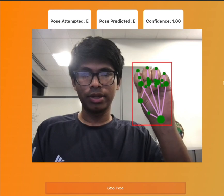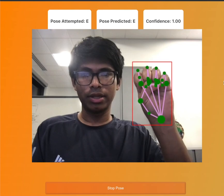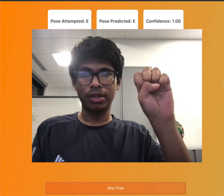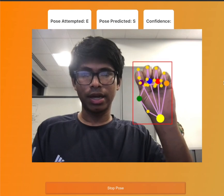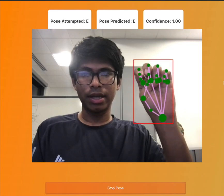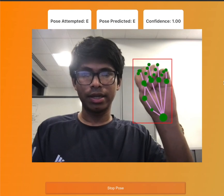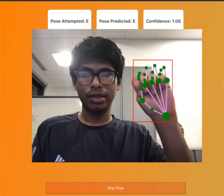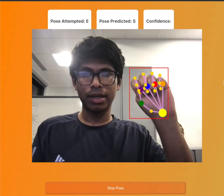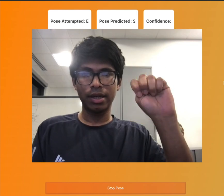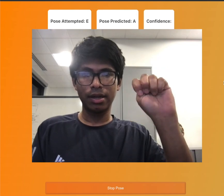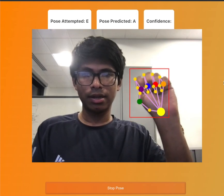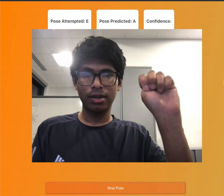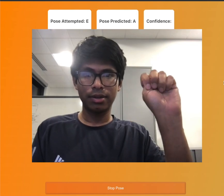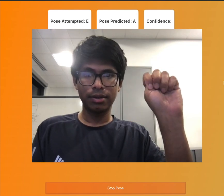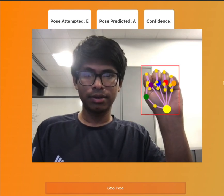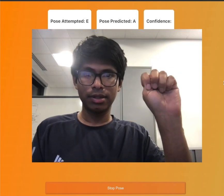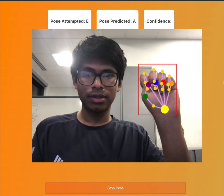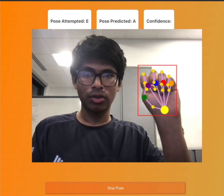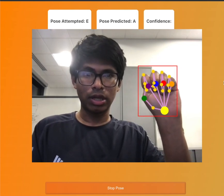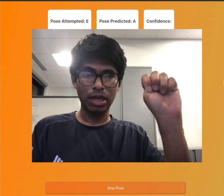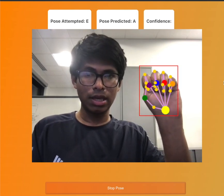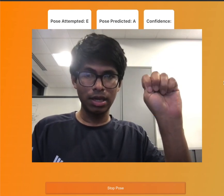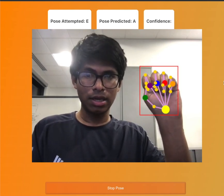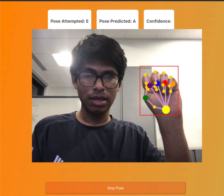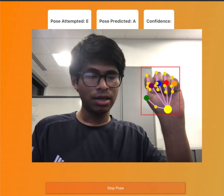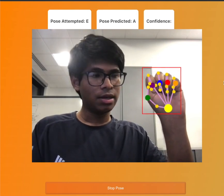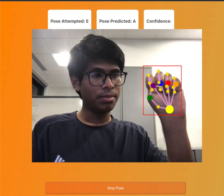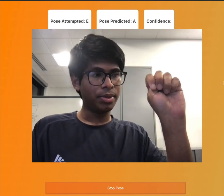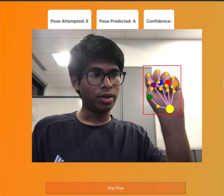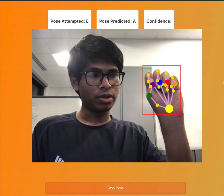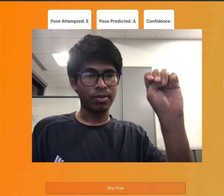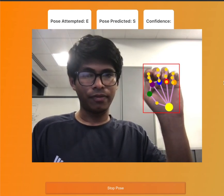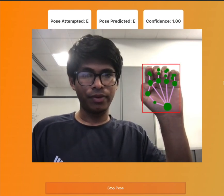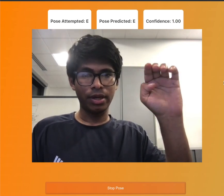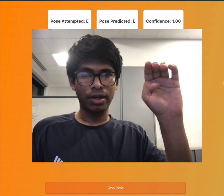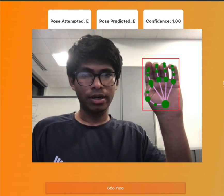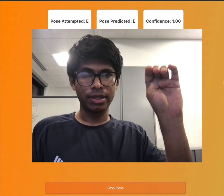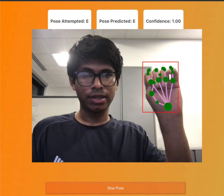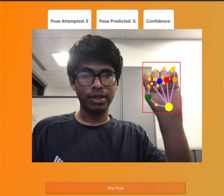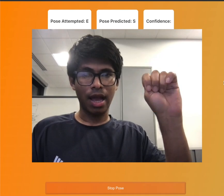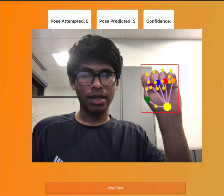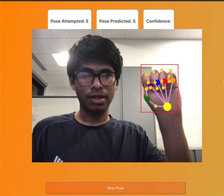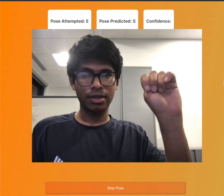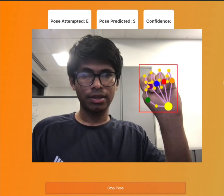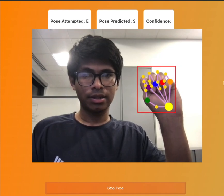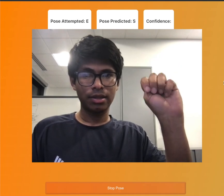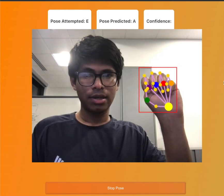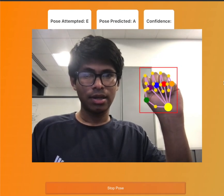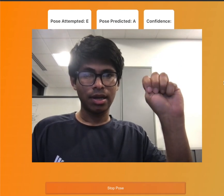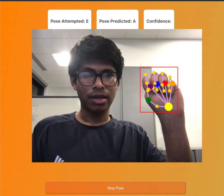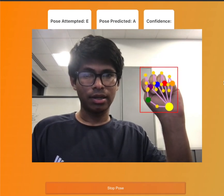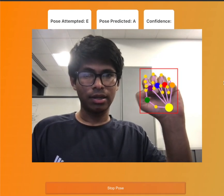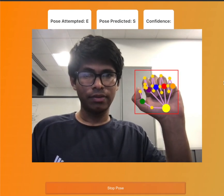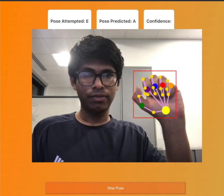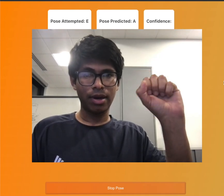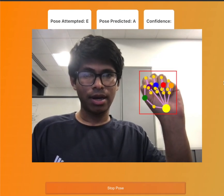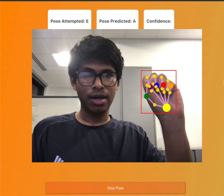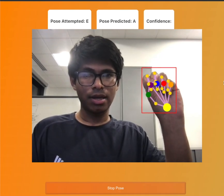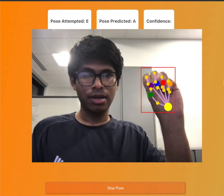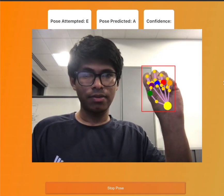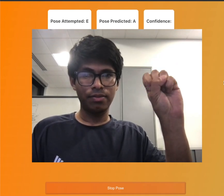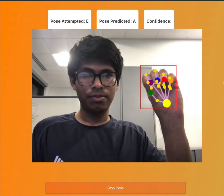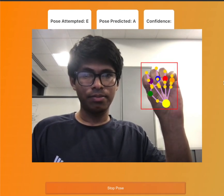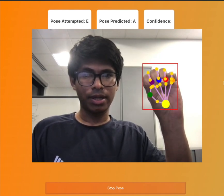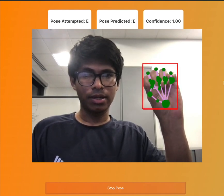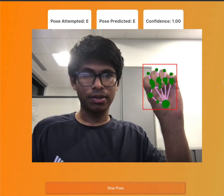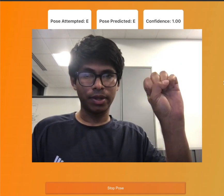I will try here. This is not E because my finger is inside, and if